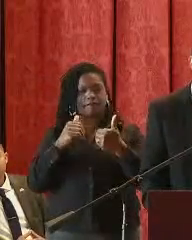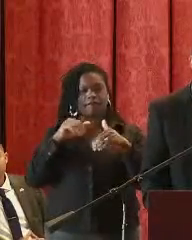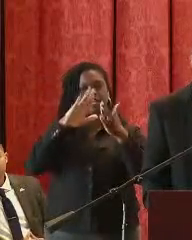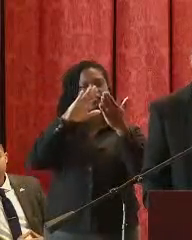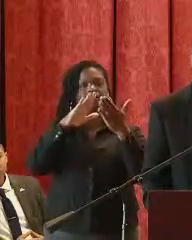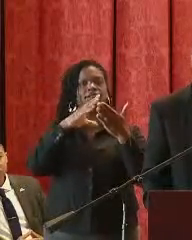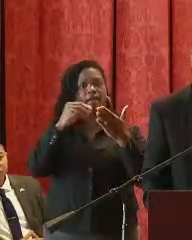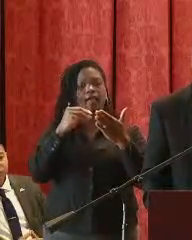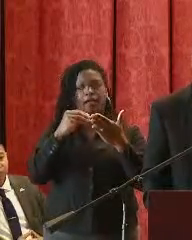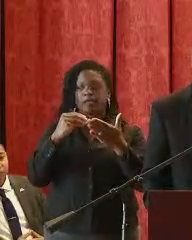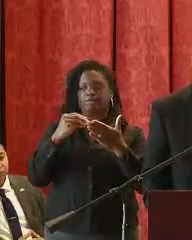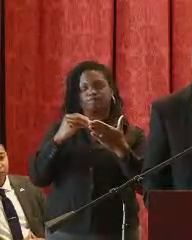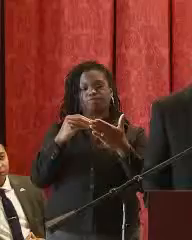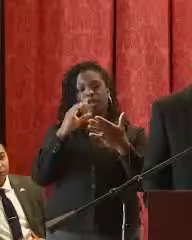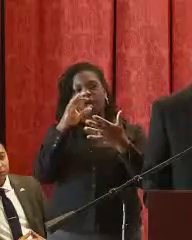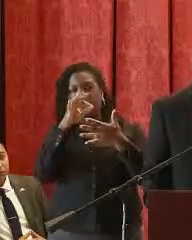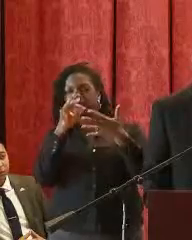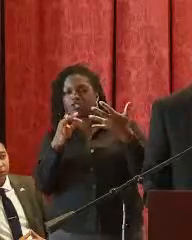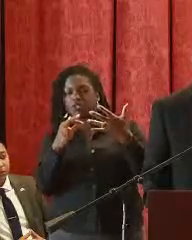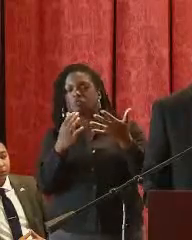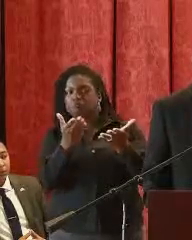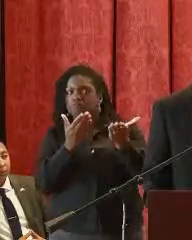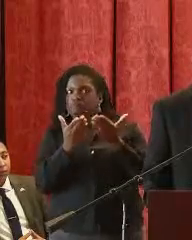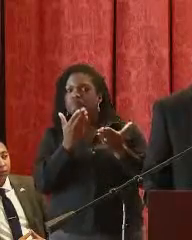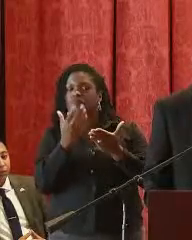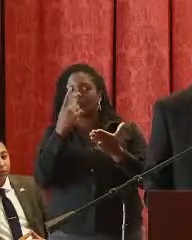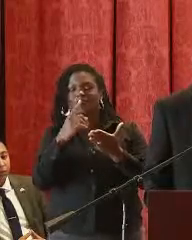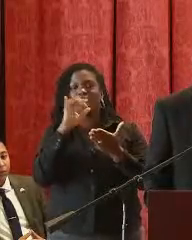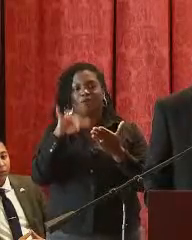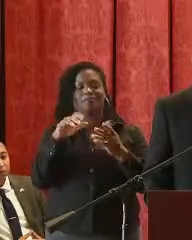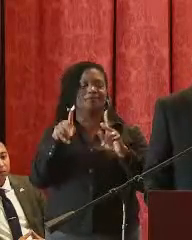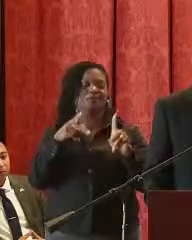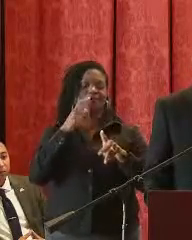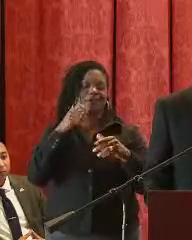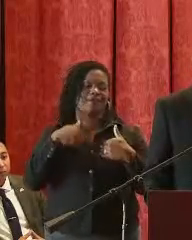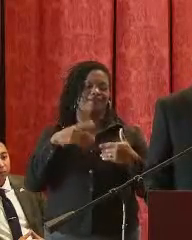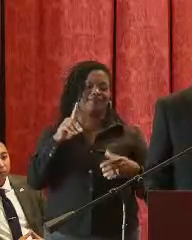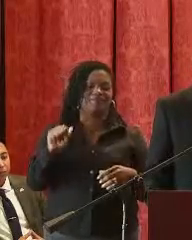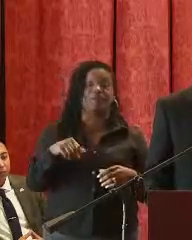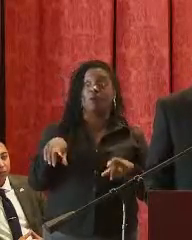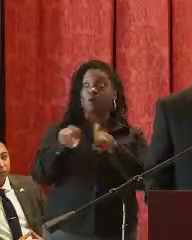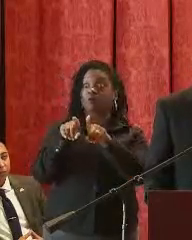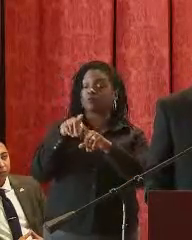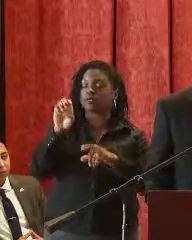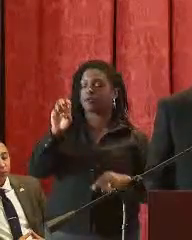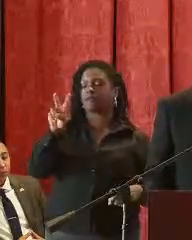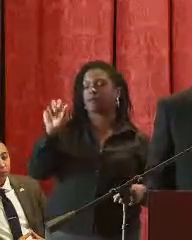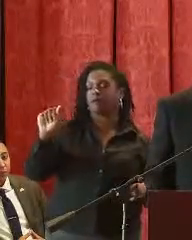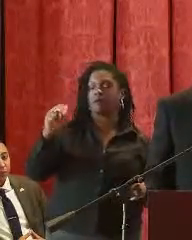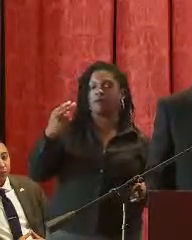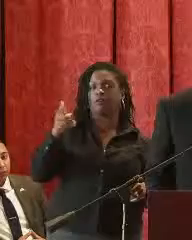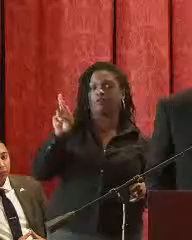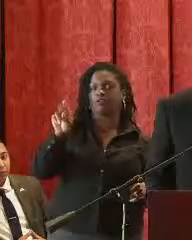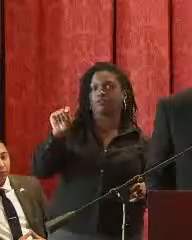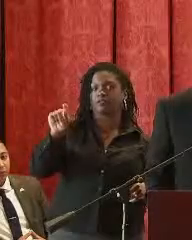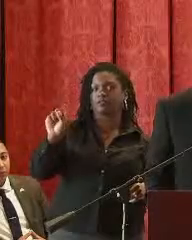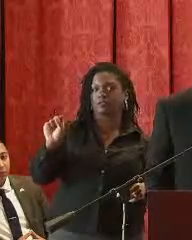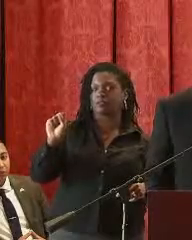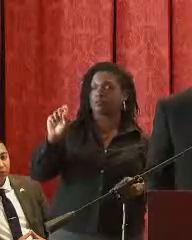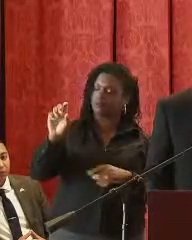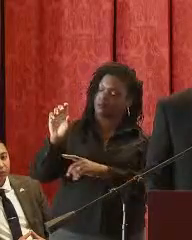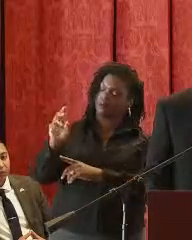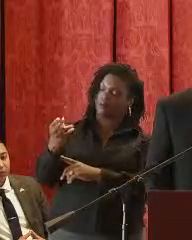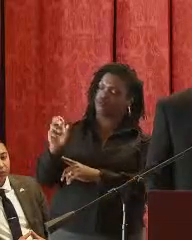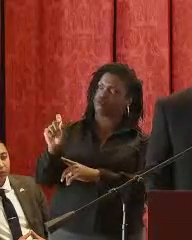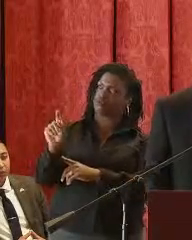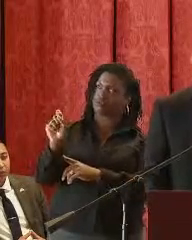disabilities. Also want to thank Eva Hurst, who is our ADA administrator for the Mayor's Office in New